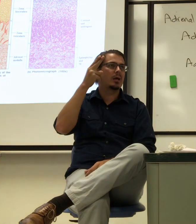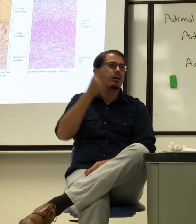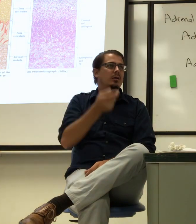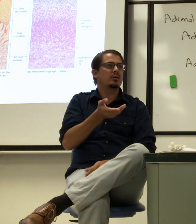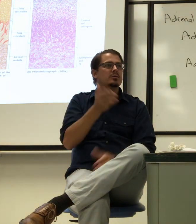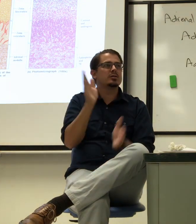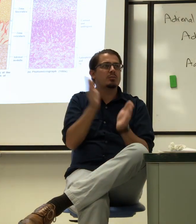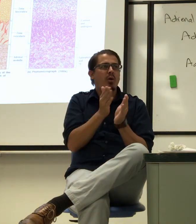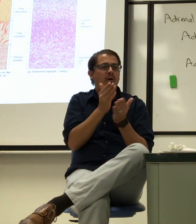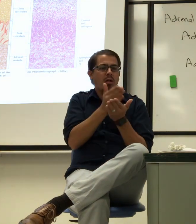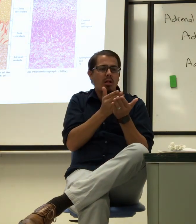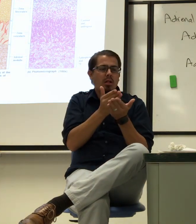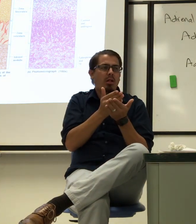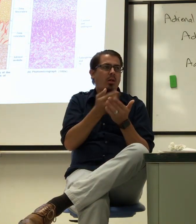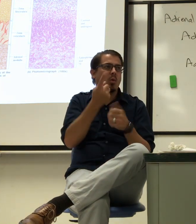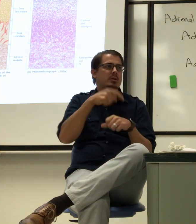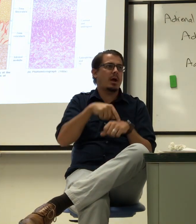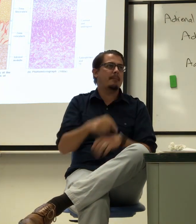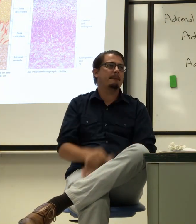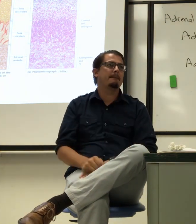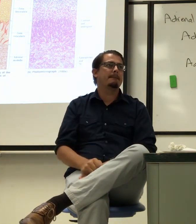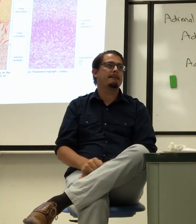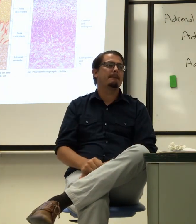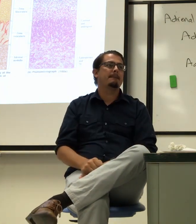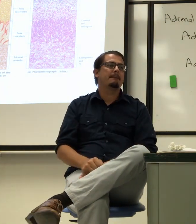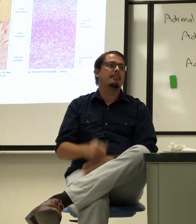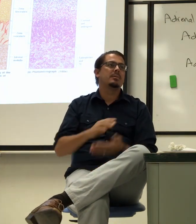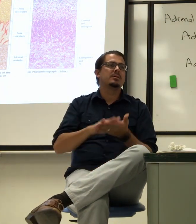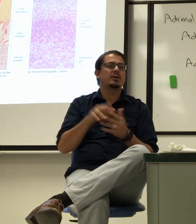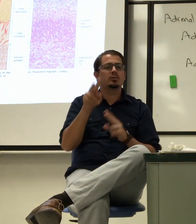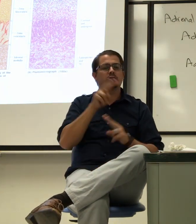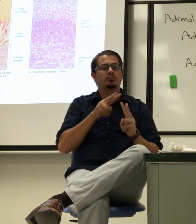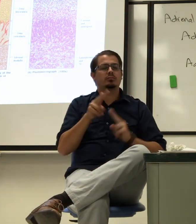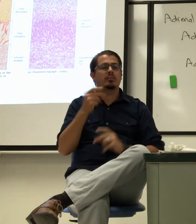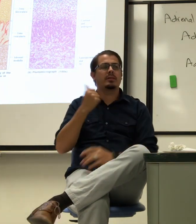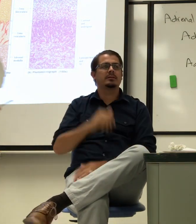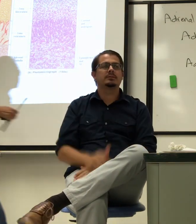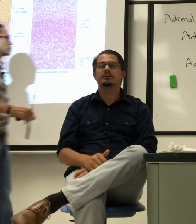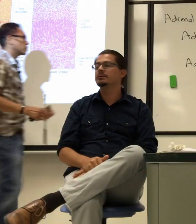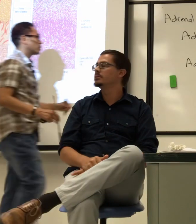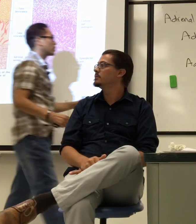time. I think it's useful to look at this when you're learning it.